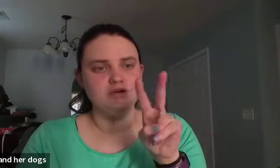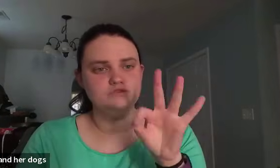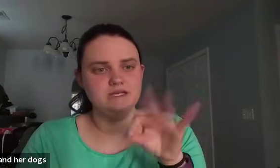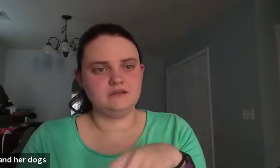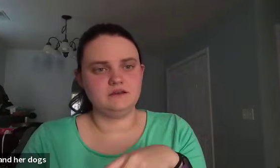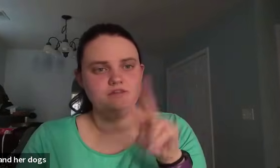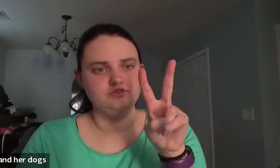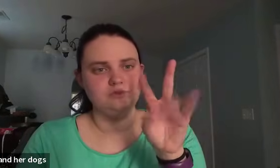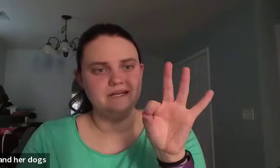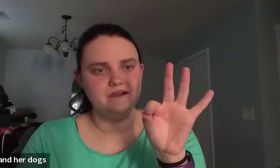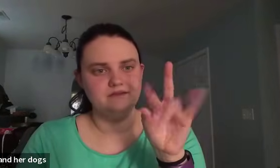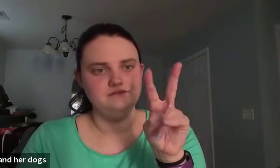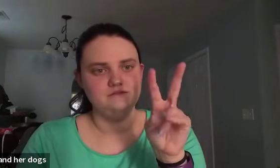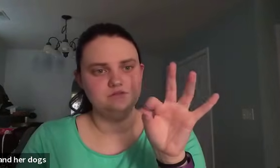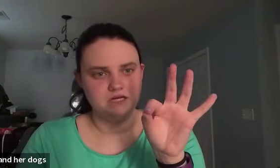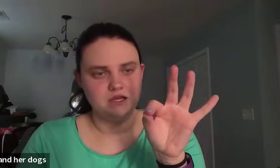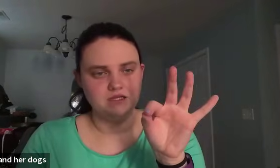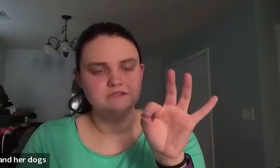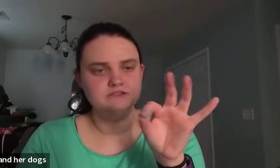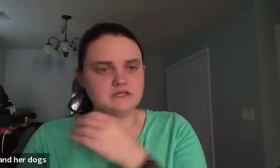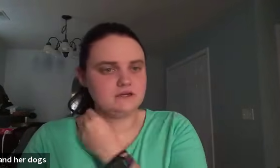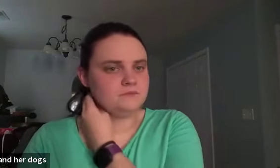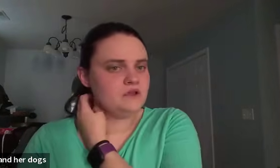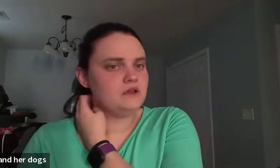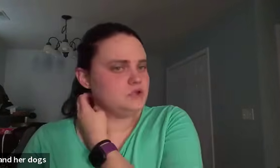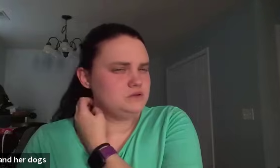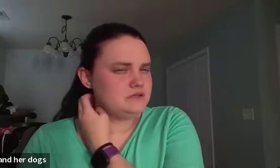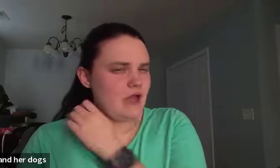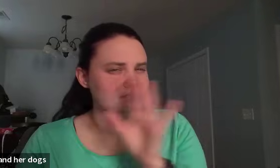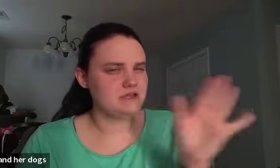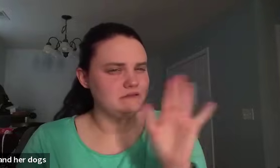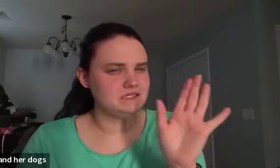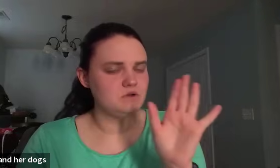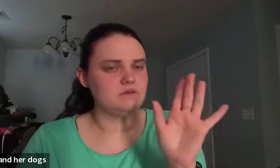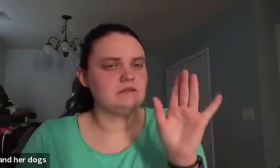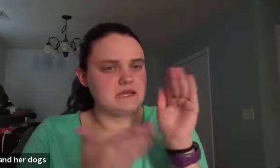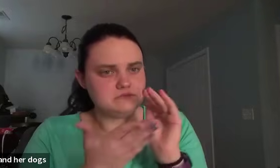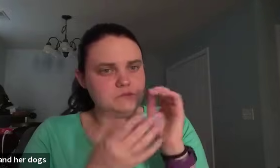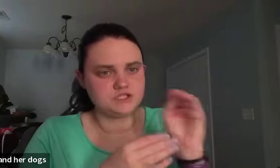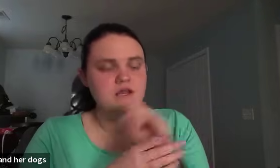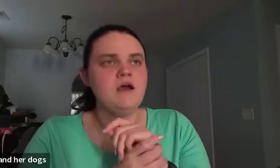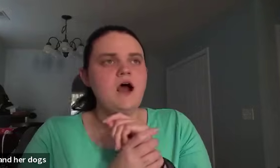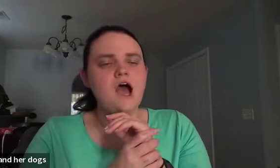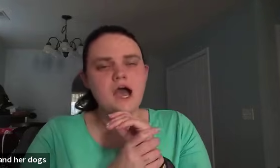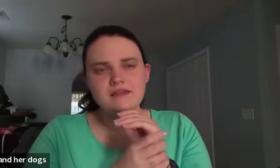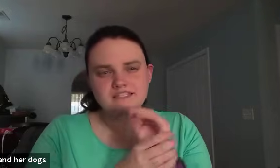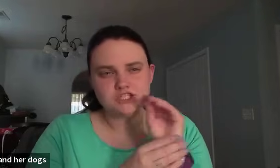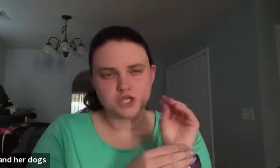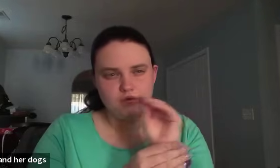go 29, 29 sort of deal. You can have that least less motion. I like to show